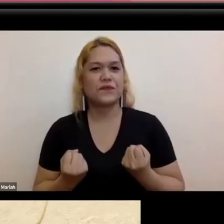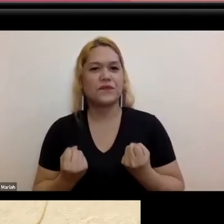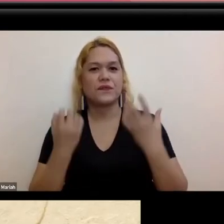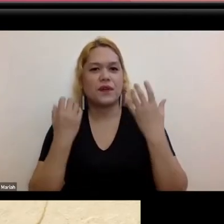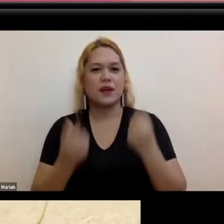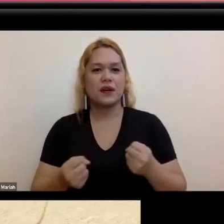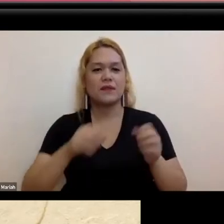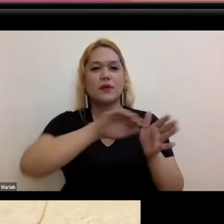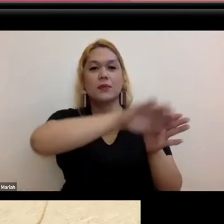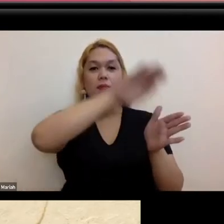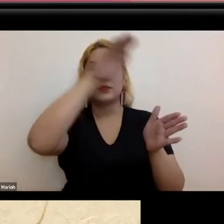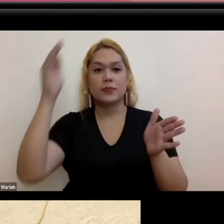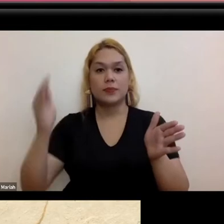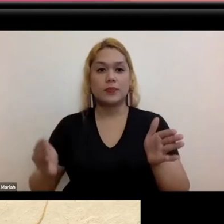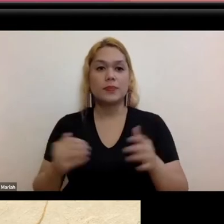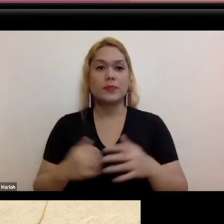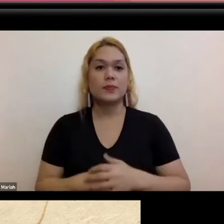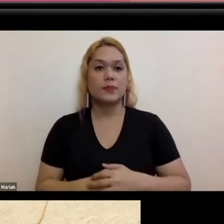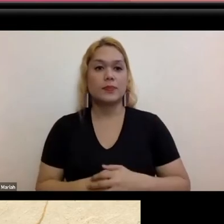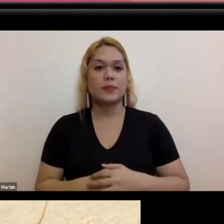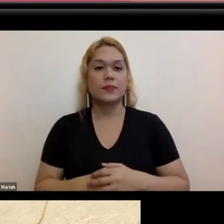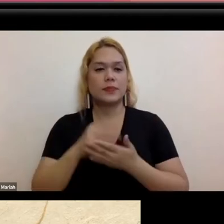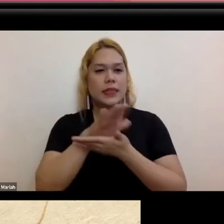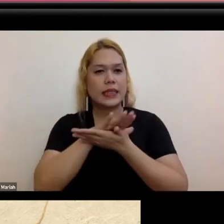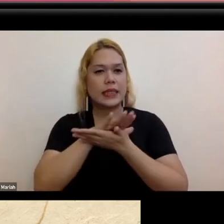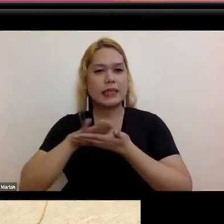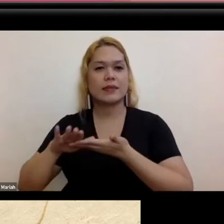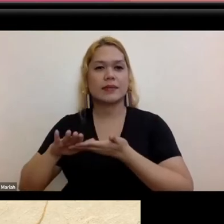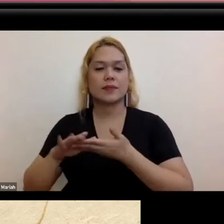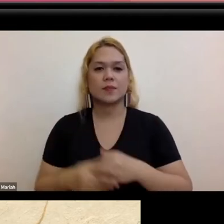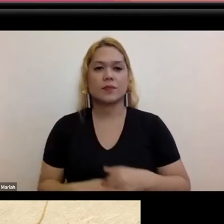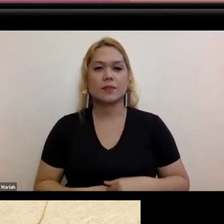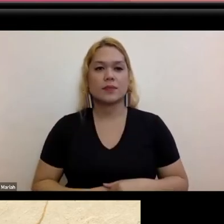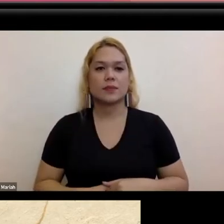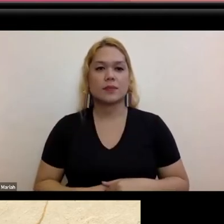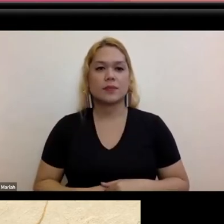wax and make a wish.